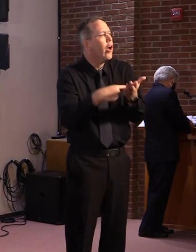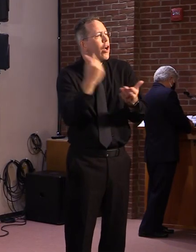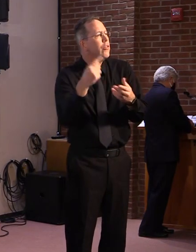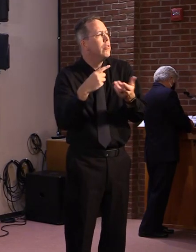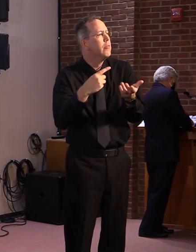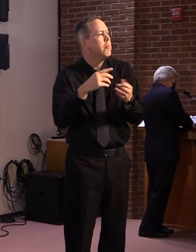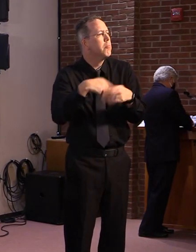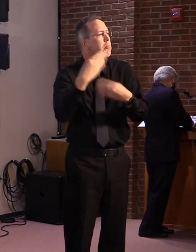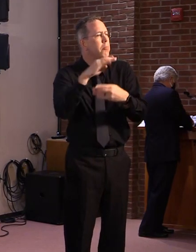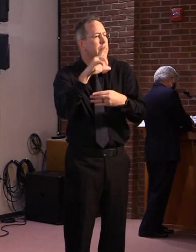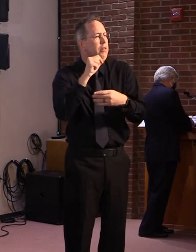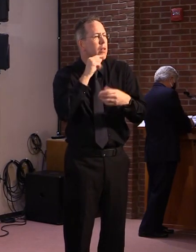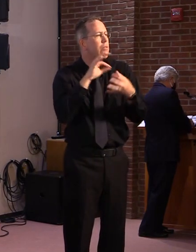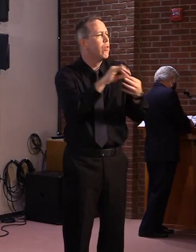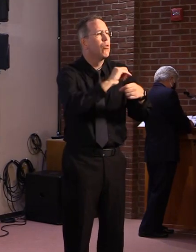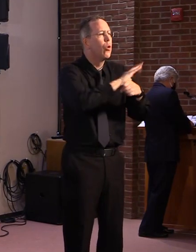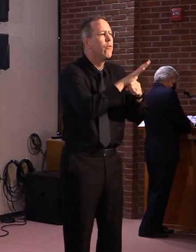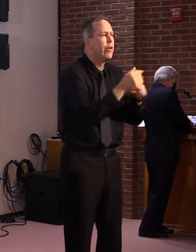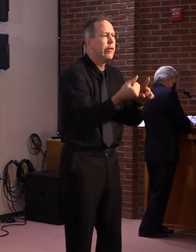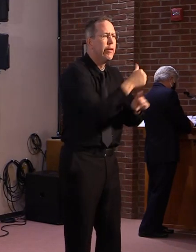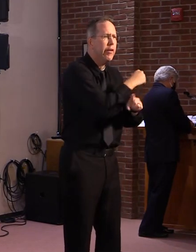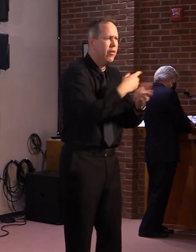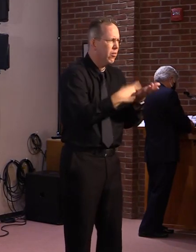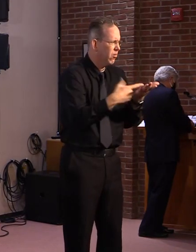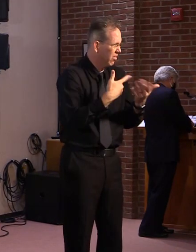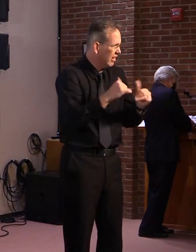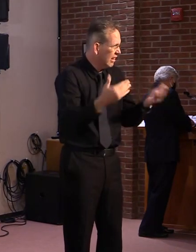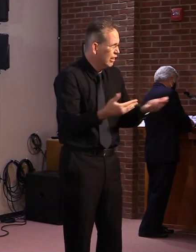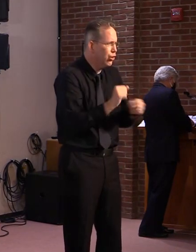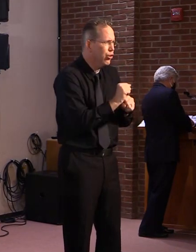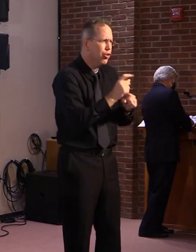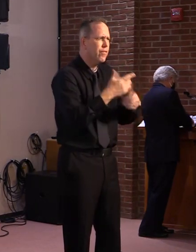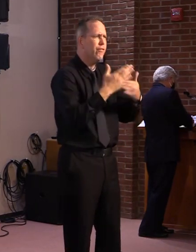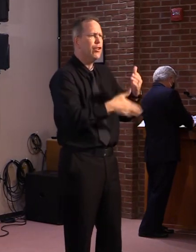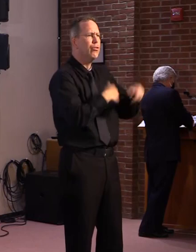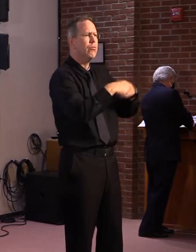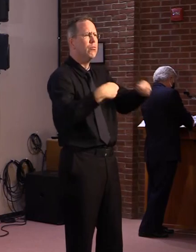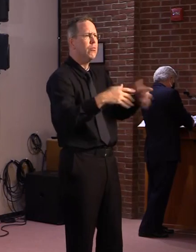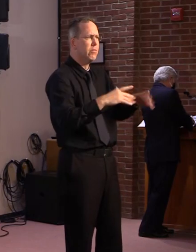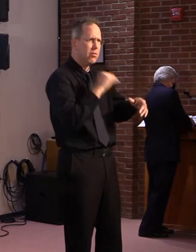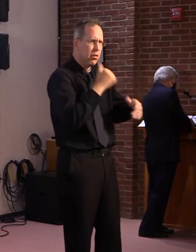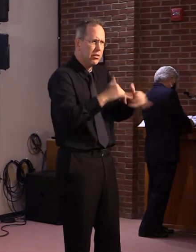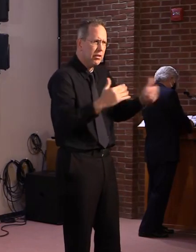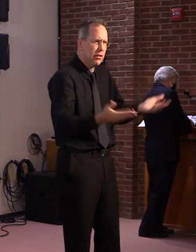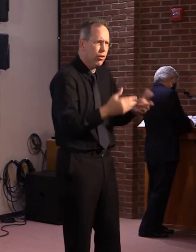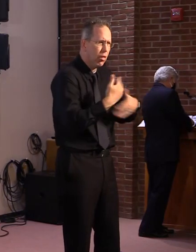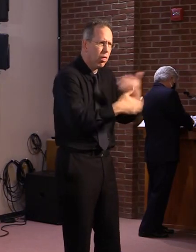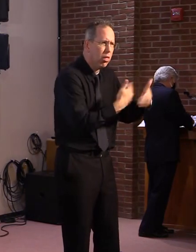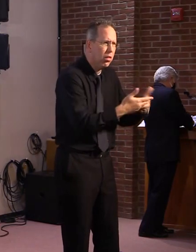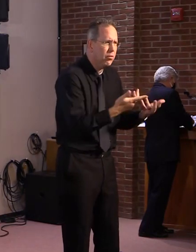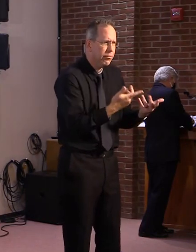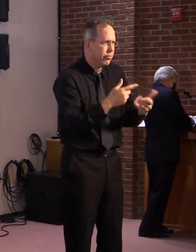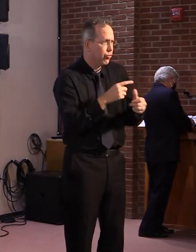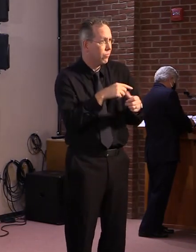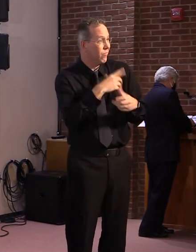the state is paying? I mean, I assume the treasurer or somebody has to pay these funds.